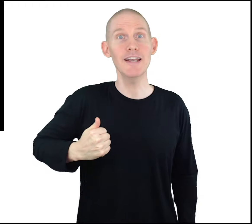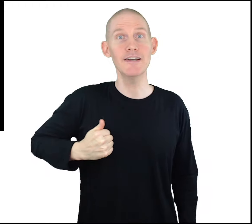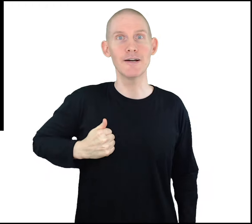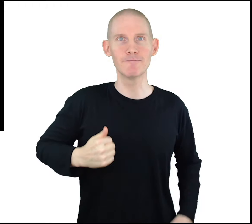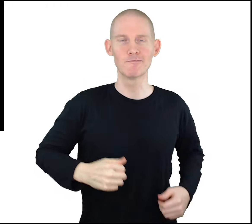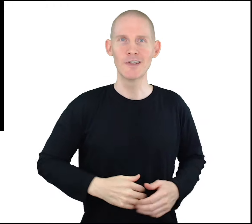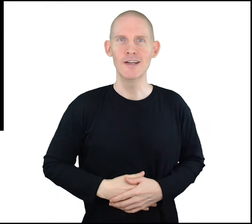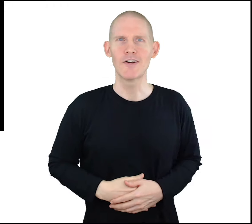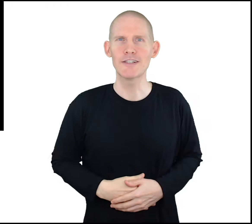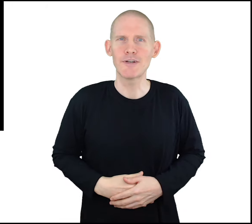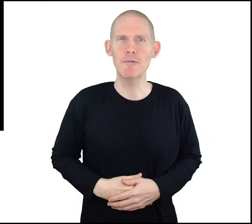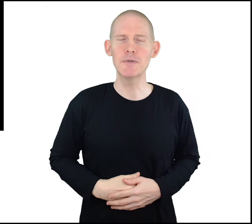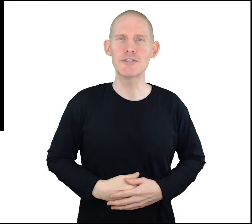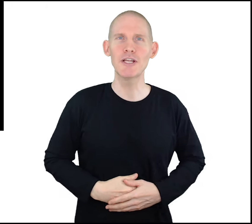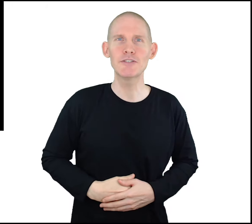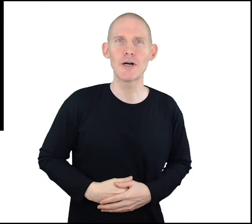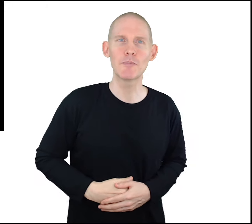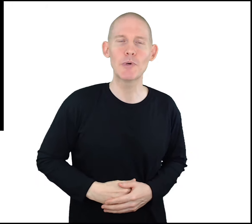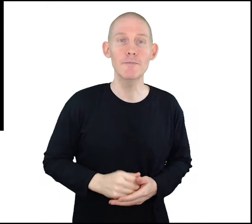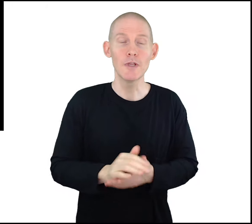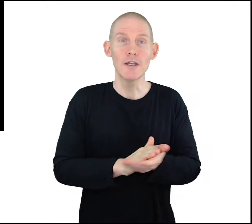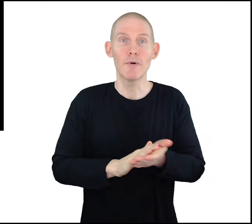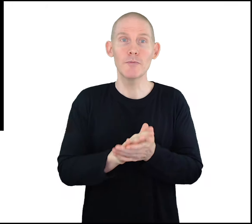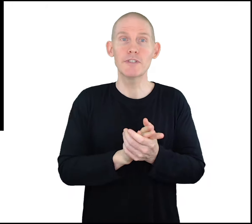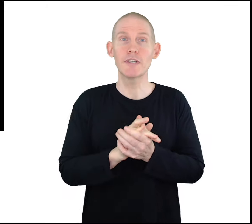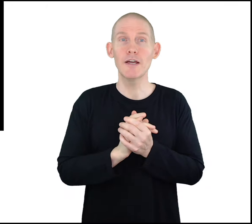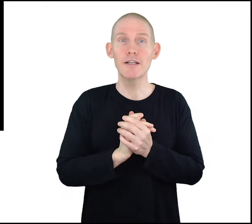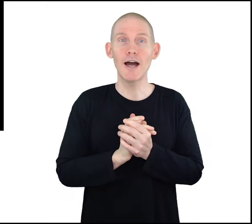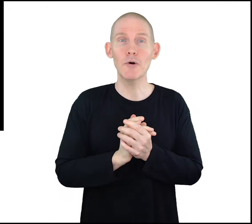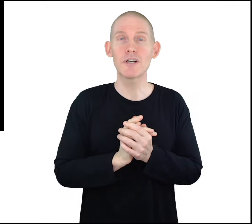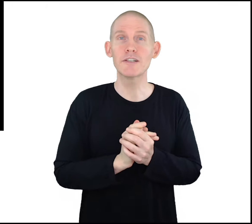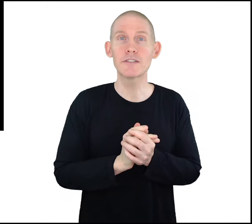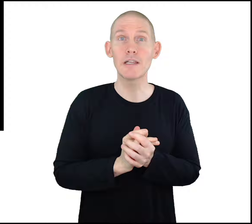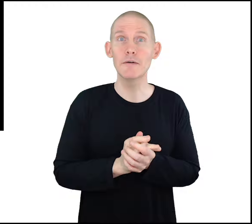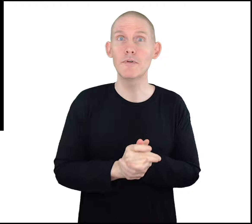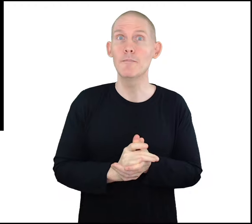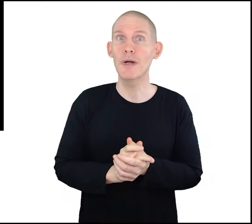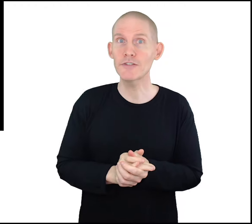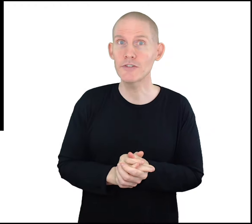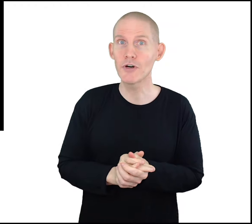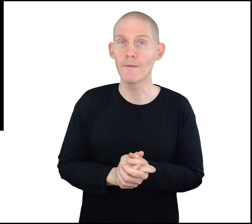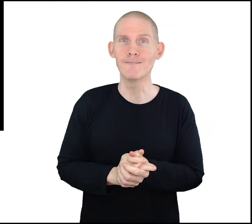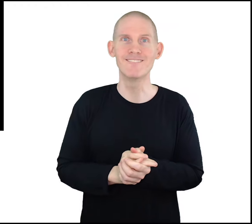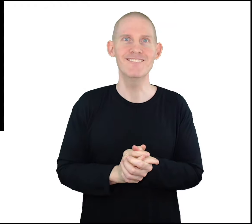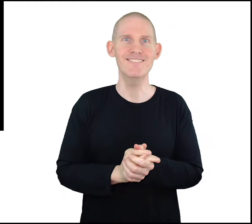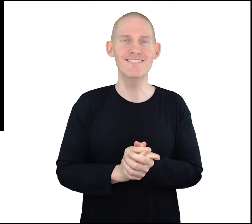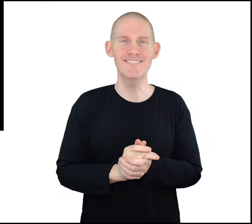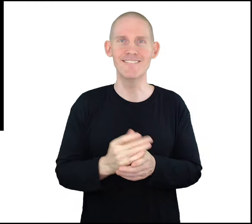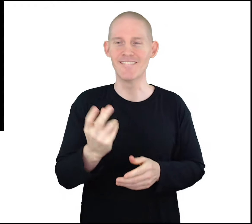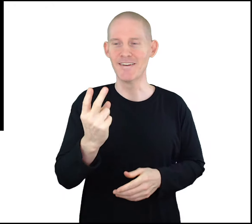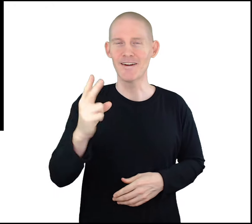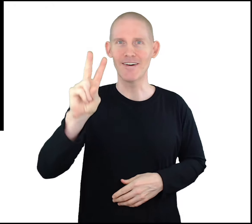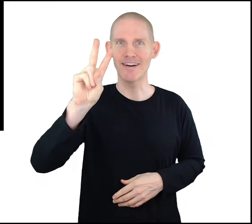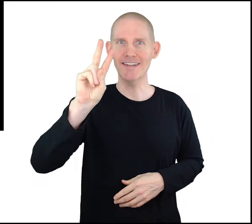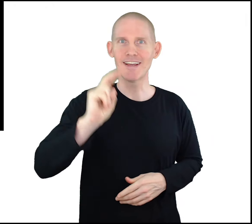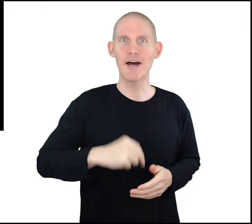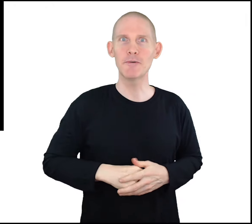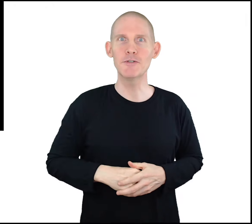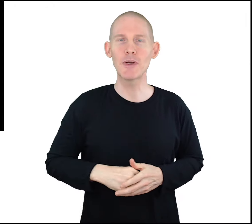Canada. Right, so how about we change it up a bit? Why don't we sign our cousin live Mexico? All right, how do we do